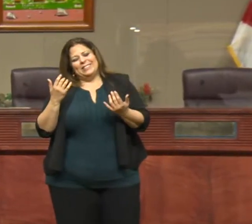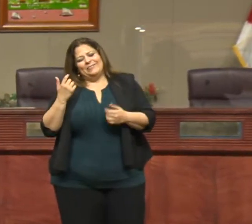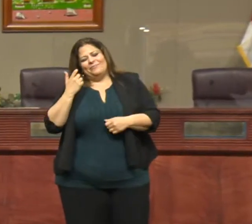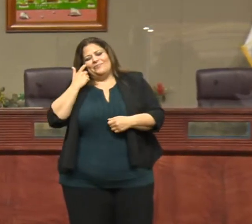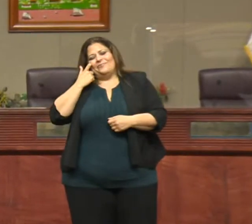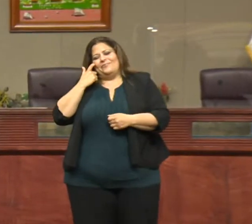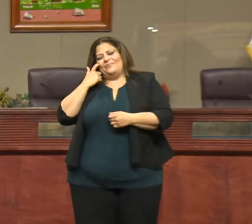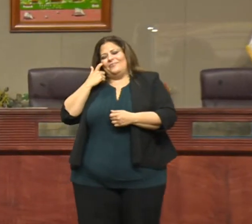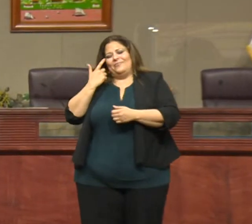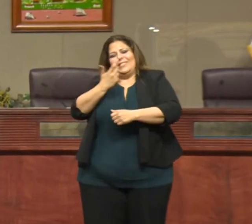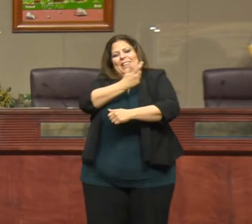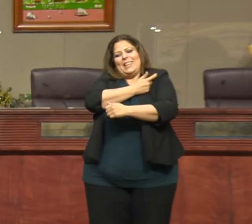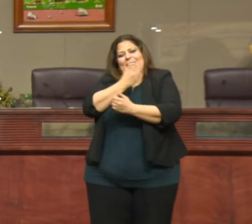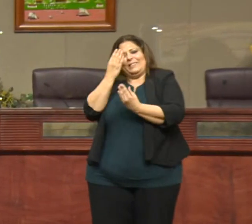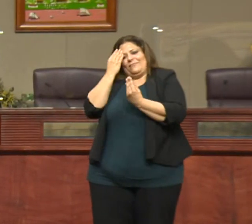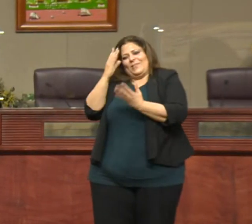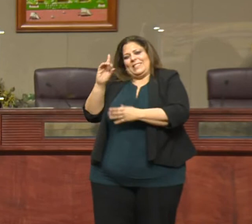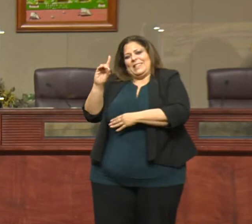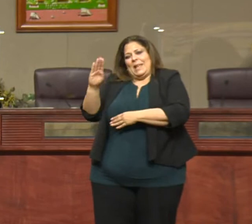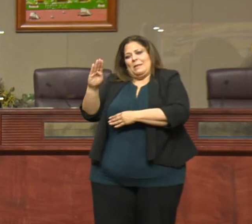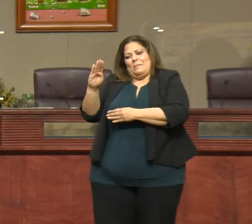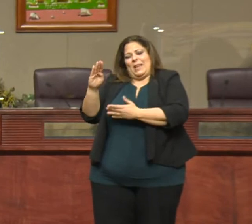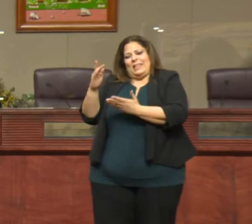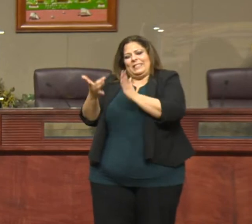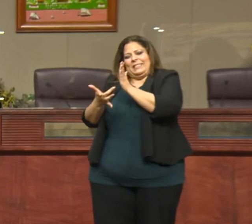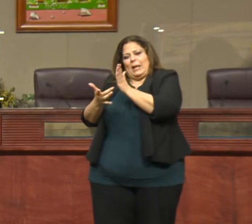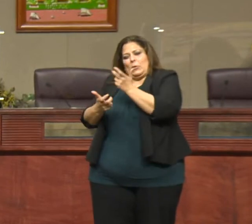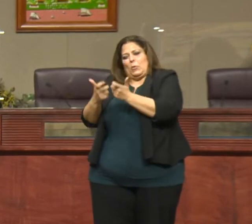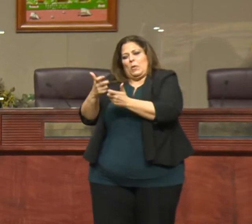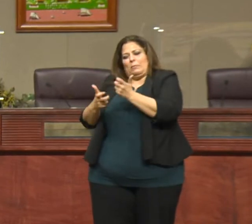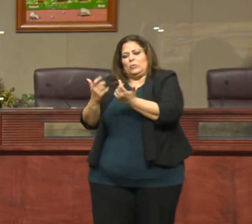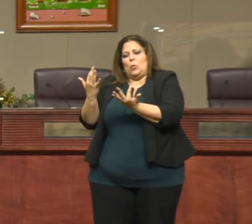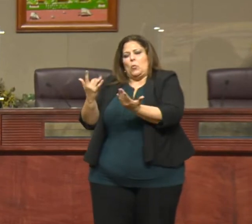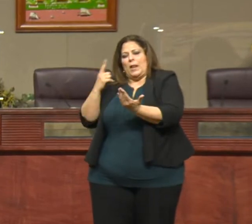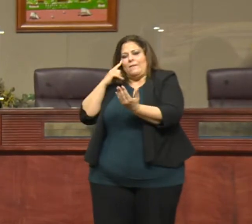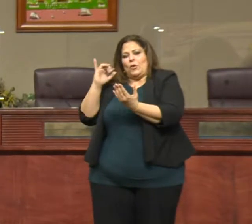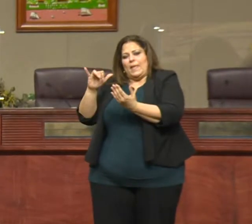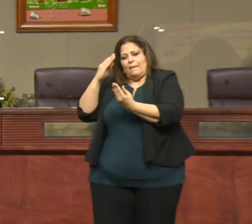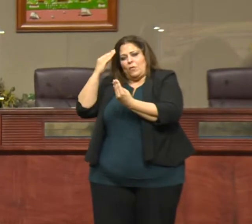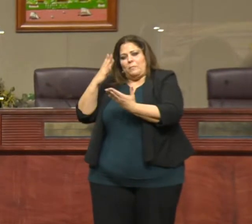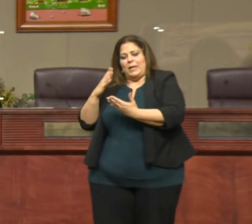the immunization database, so we'll have some more information about that on Thursday.